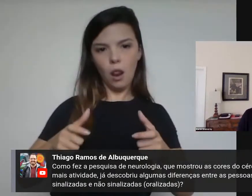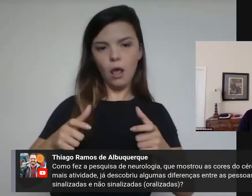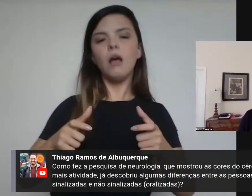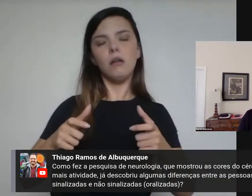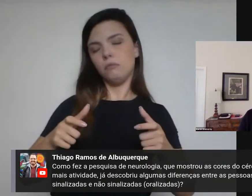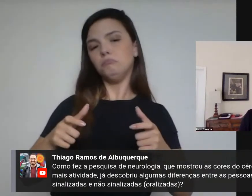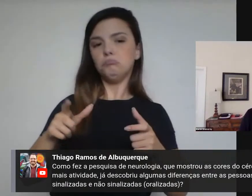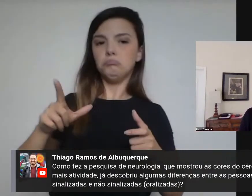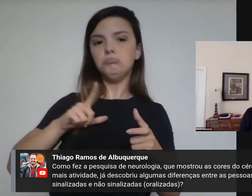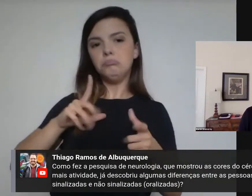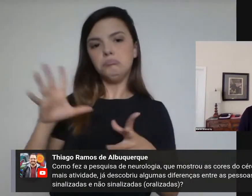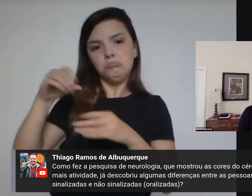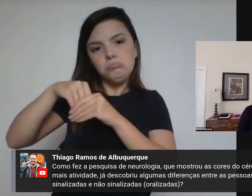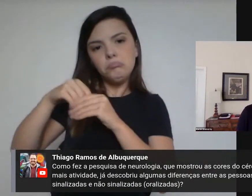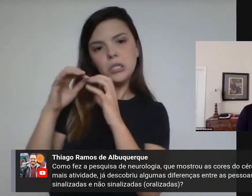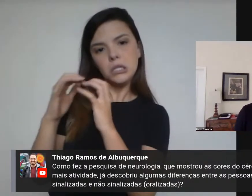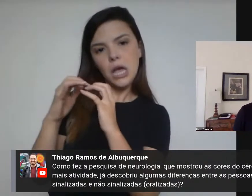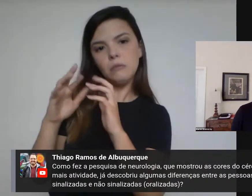expressions. Yeah.